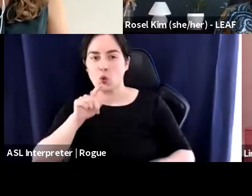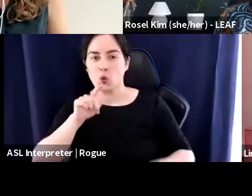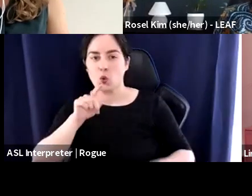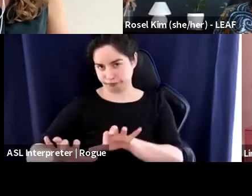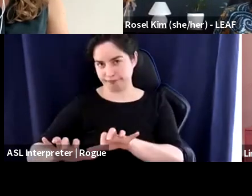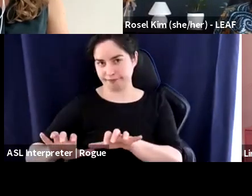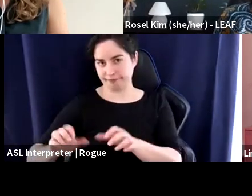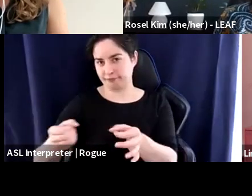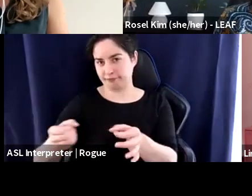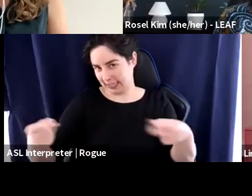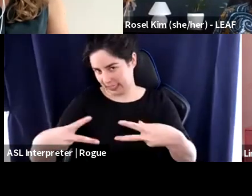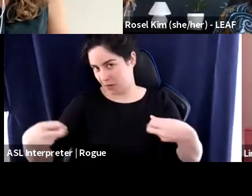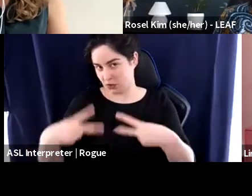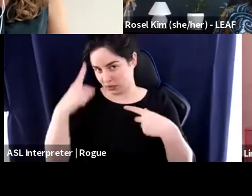today.